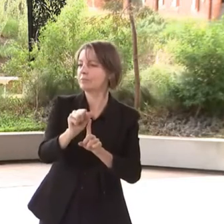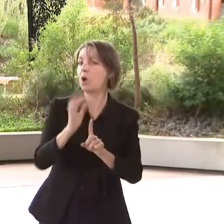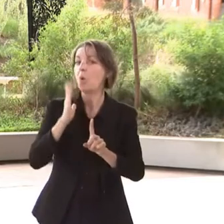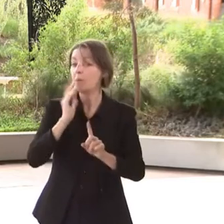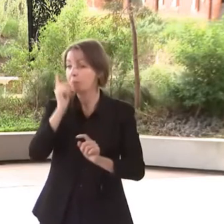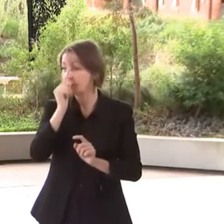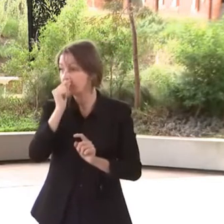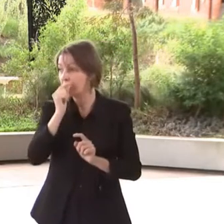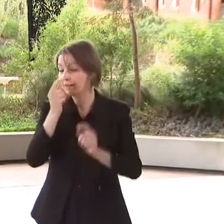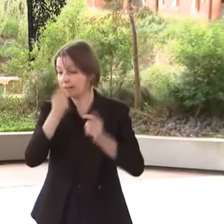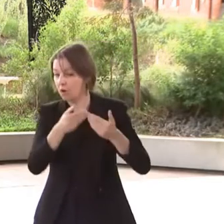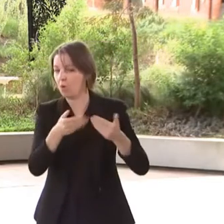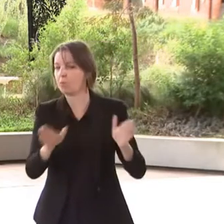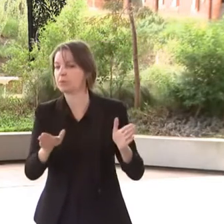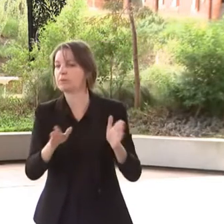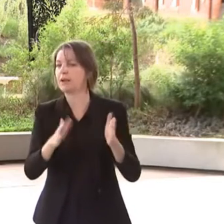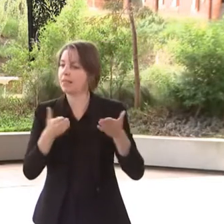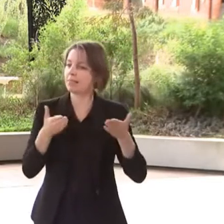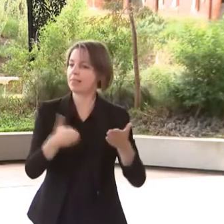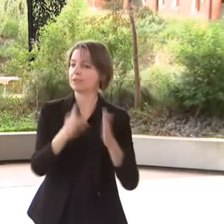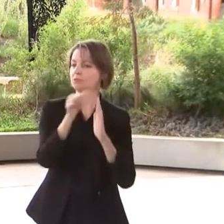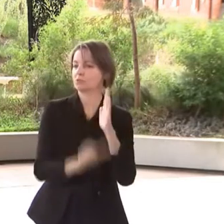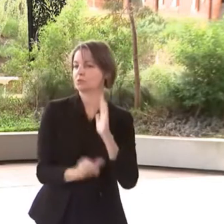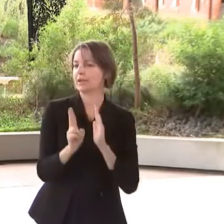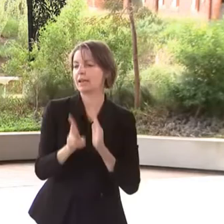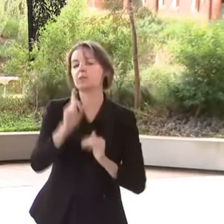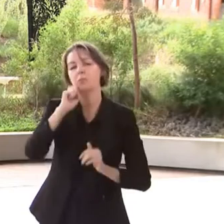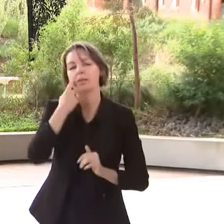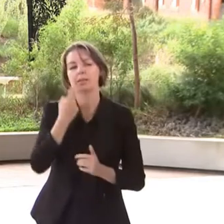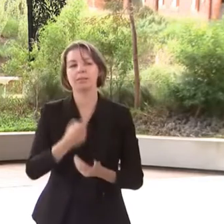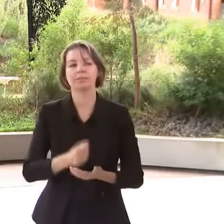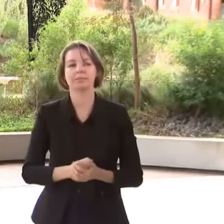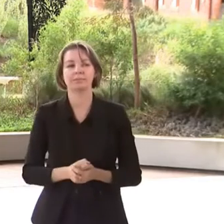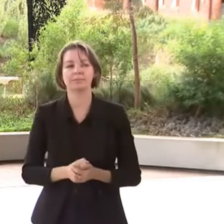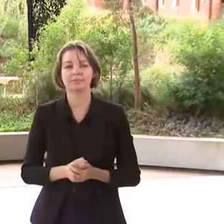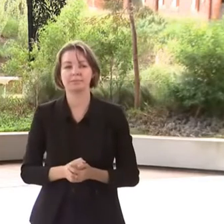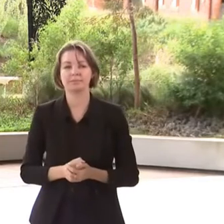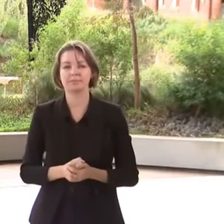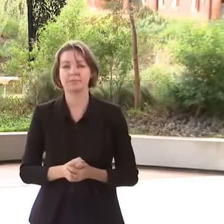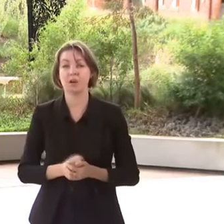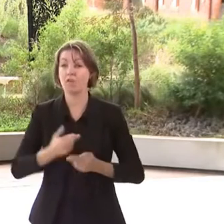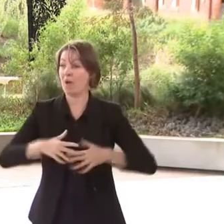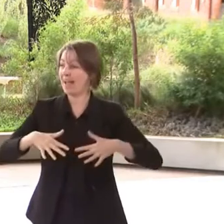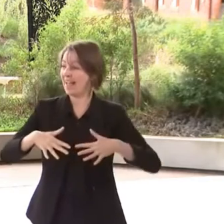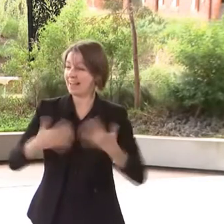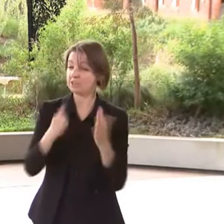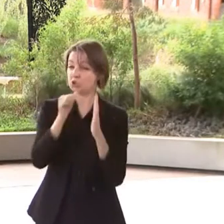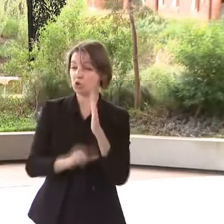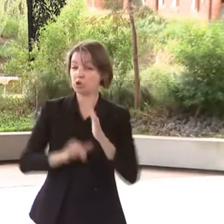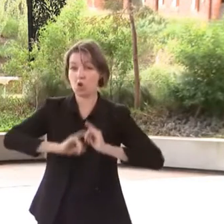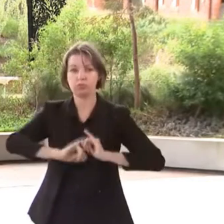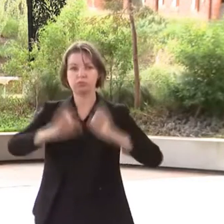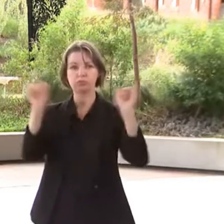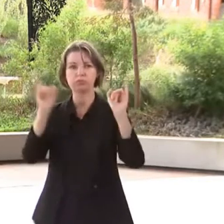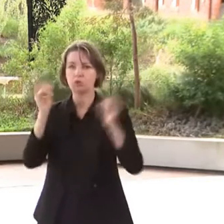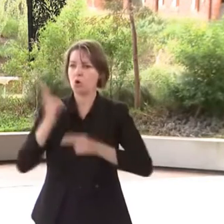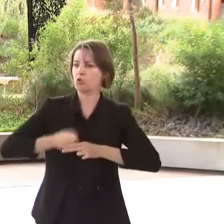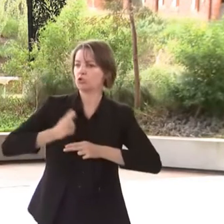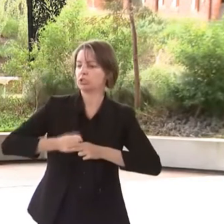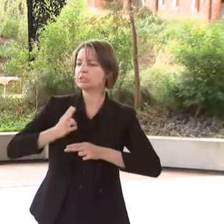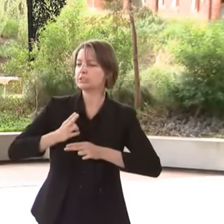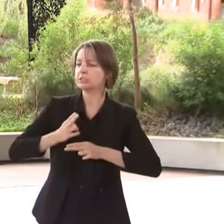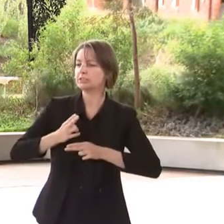as we can turn that back on, we absolutely will. I will make the point that for urgent surgery, and again during the